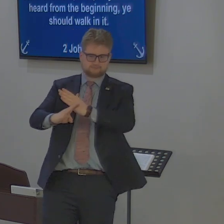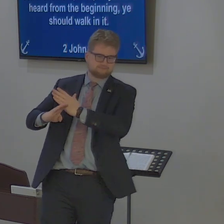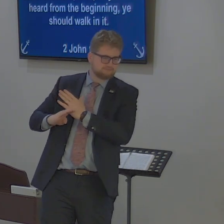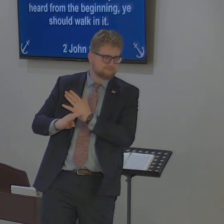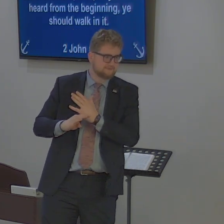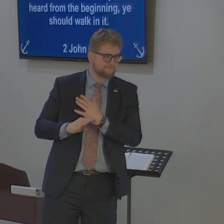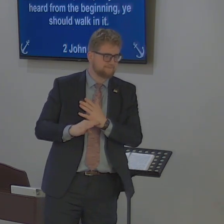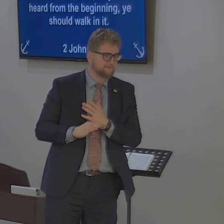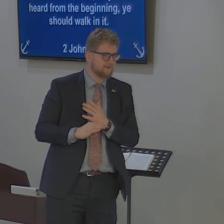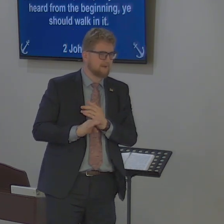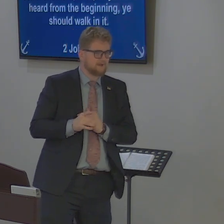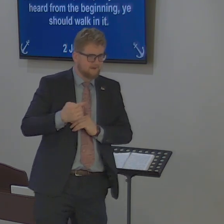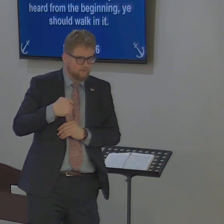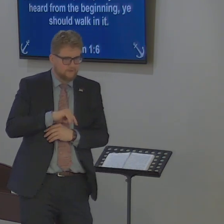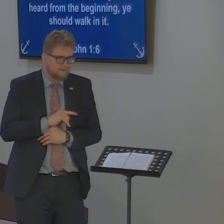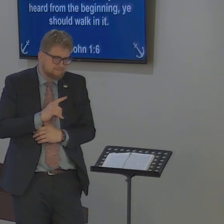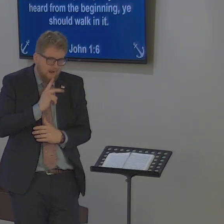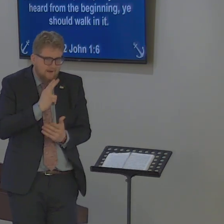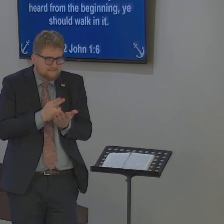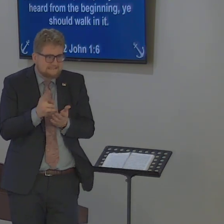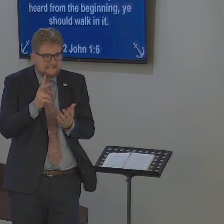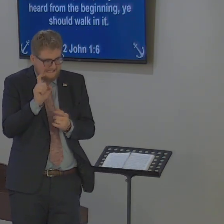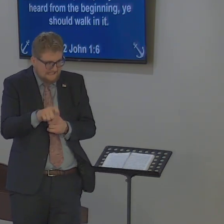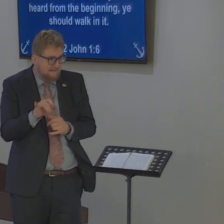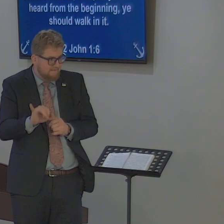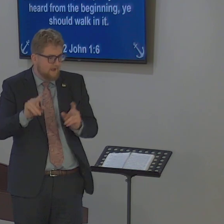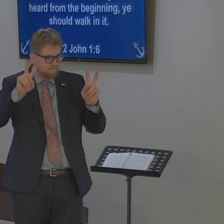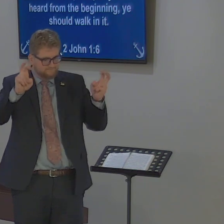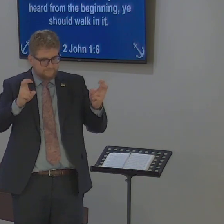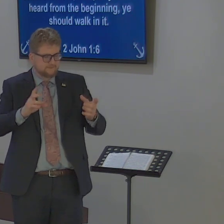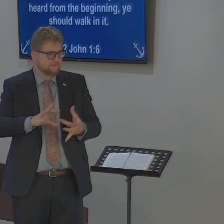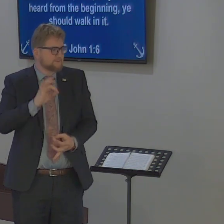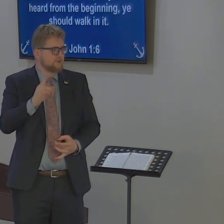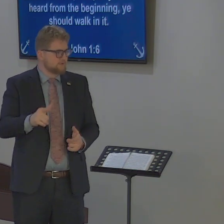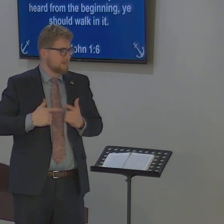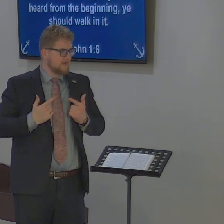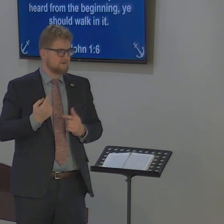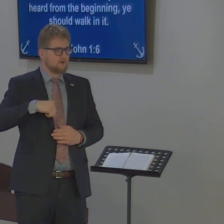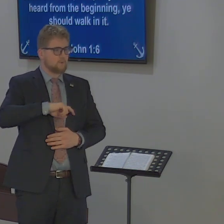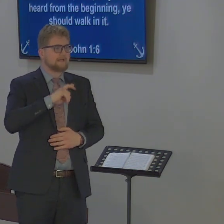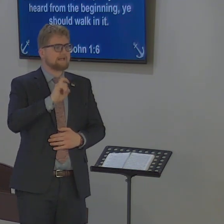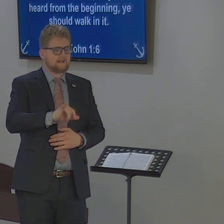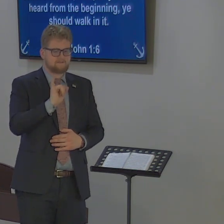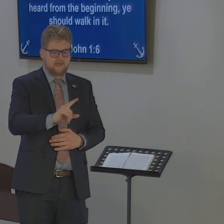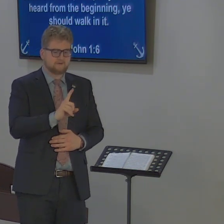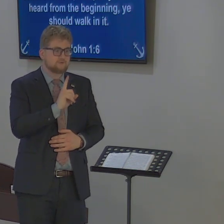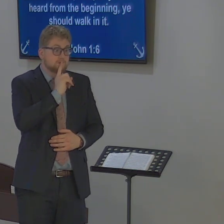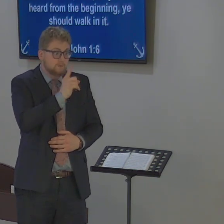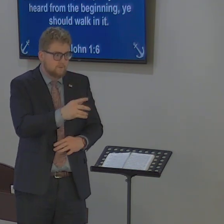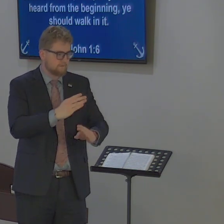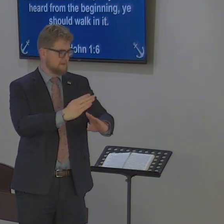us so that we can be protected and we can recognize deception before it creeps in.